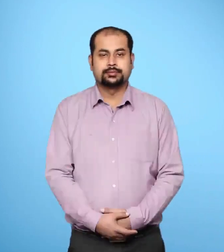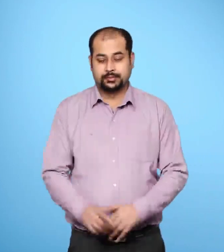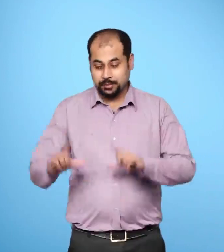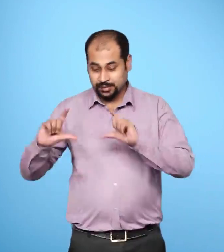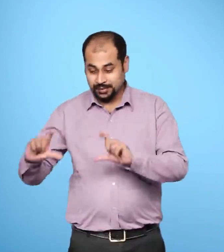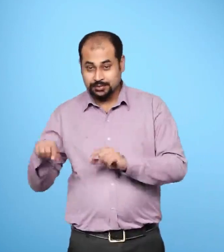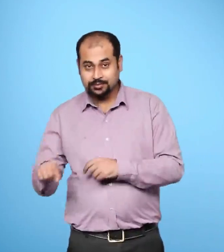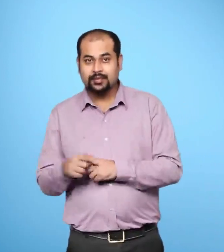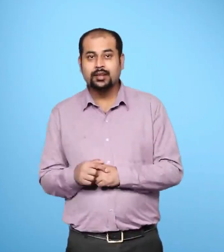Girl replies,